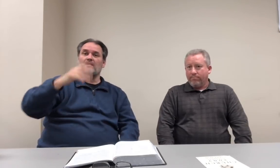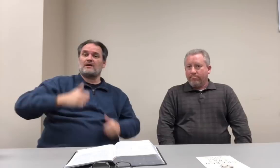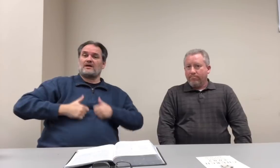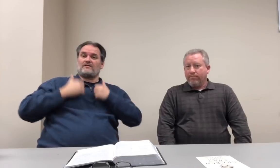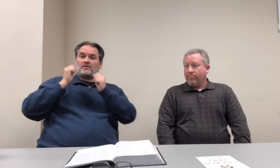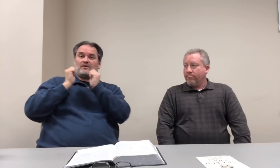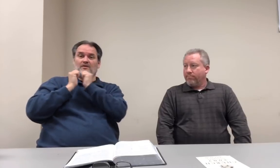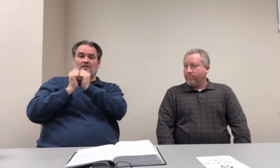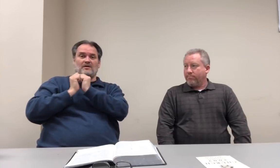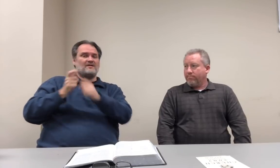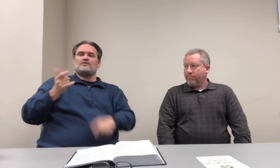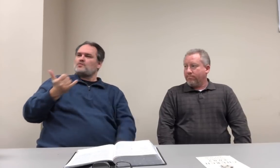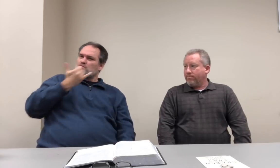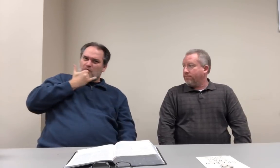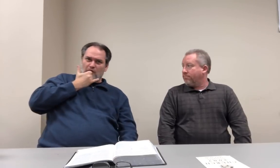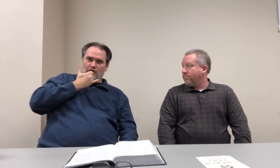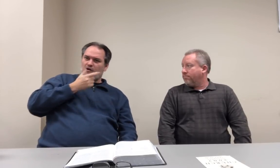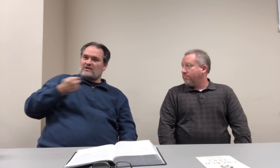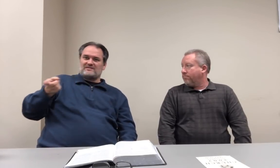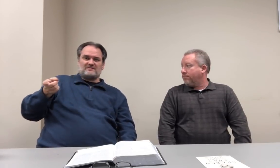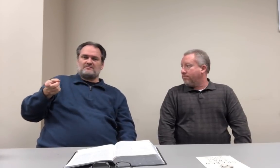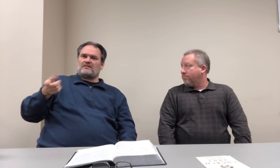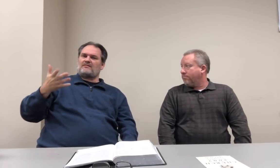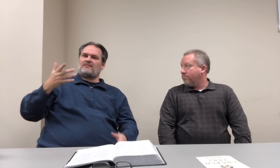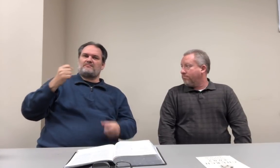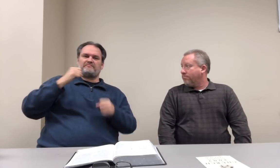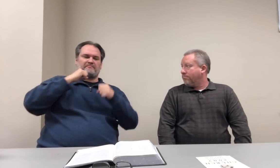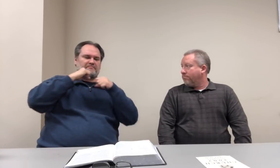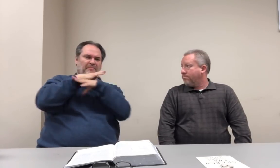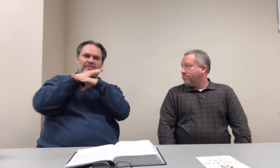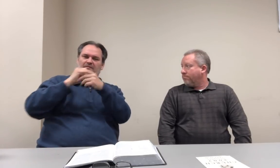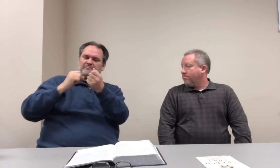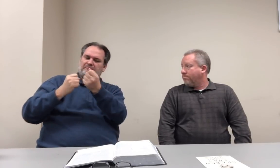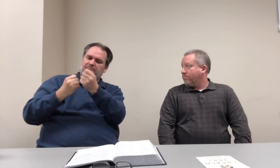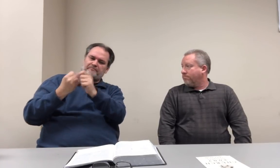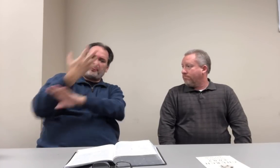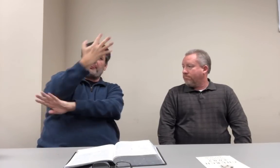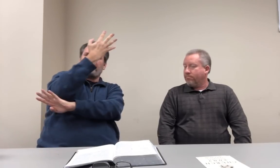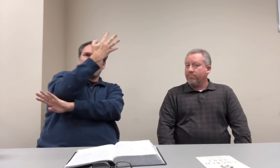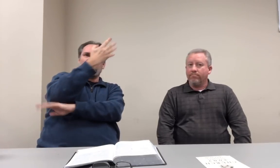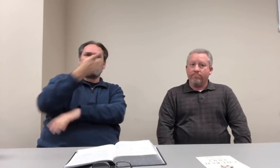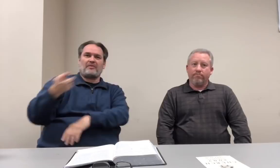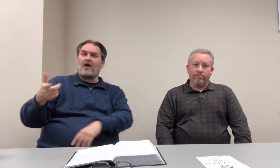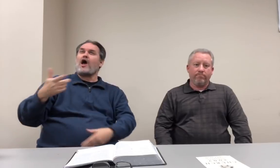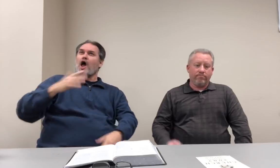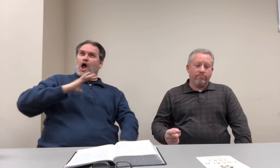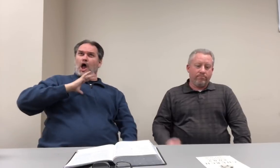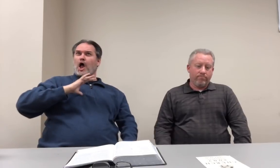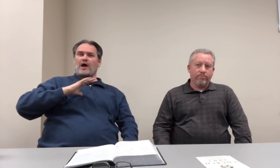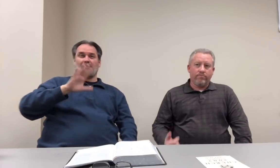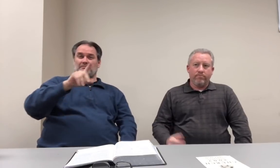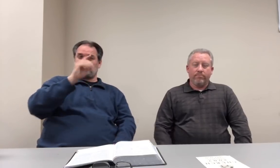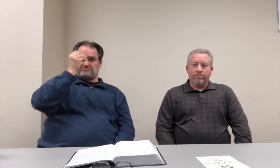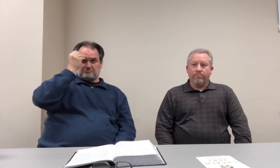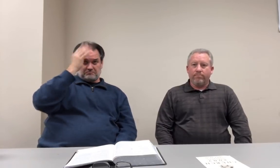People might argue how that plays out, or they might argue about God decreed it all.